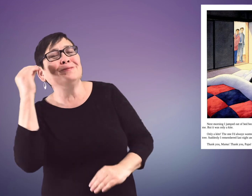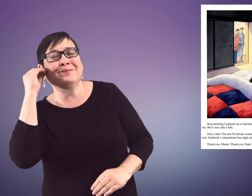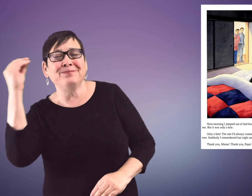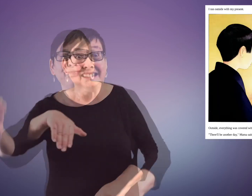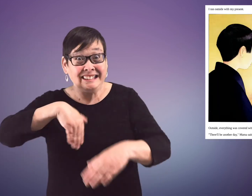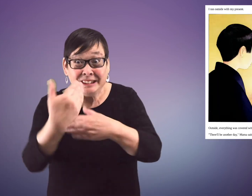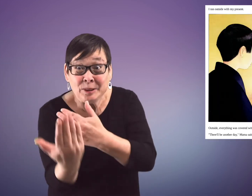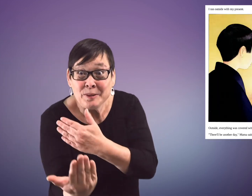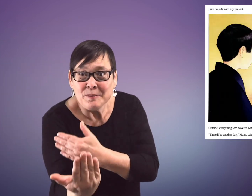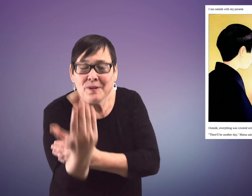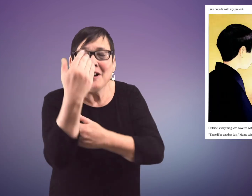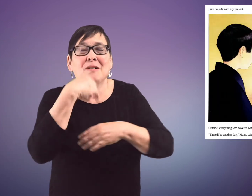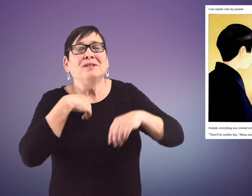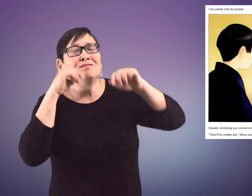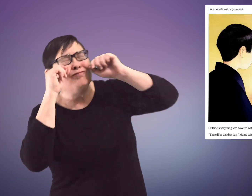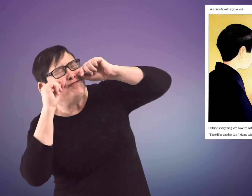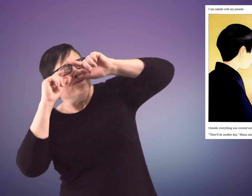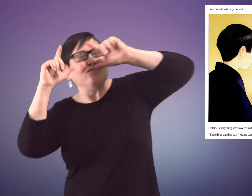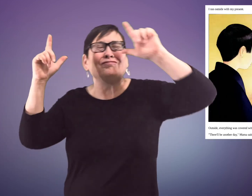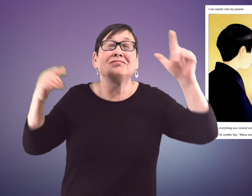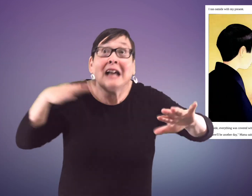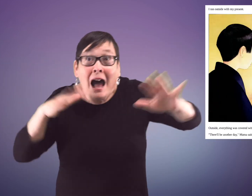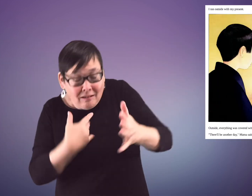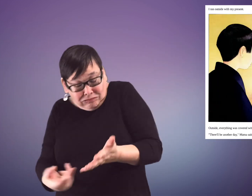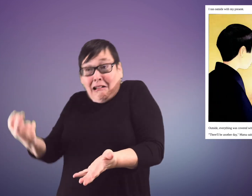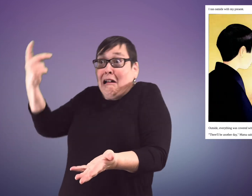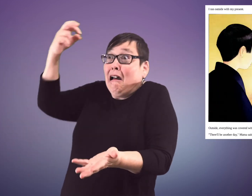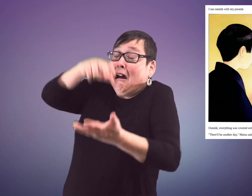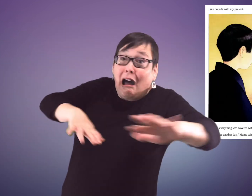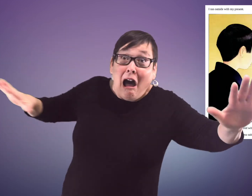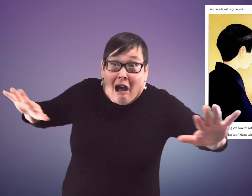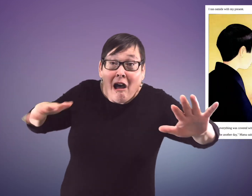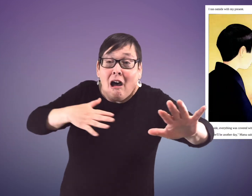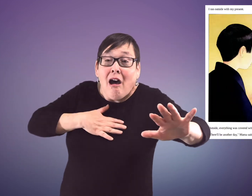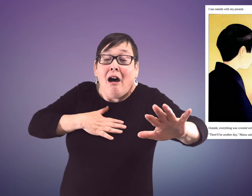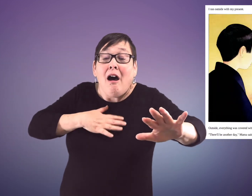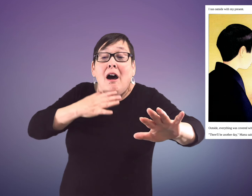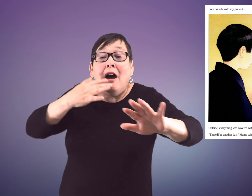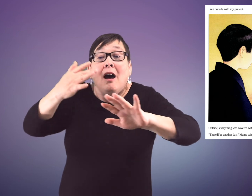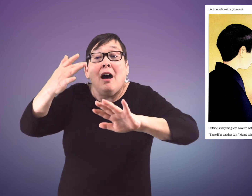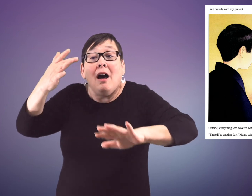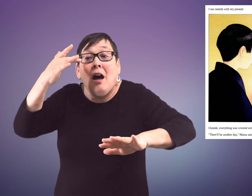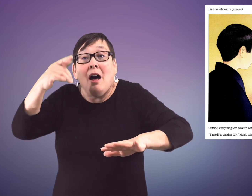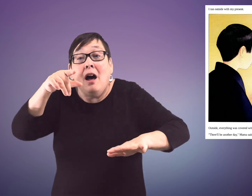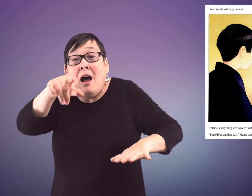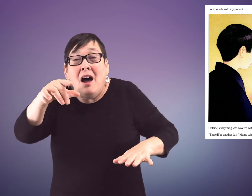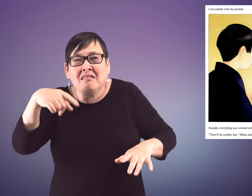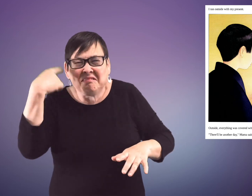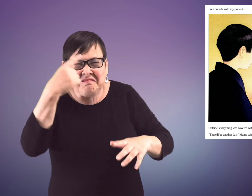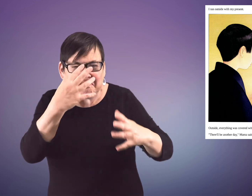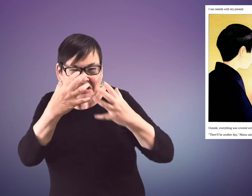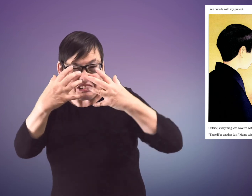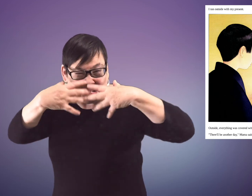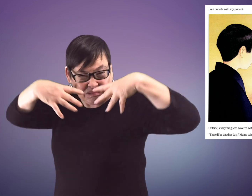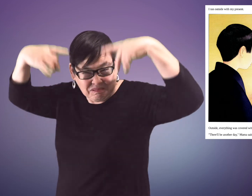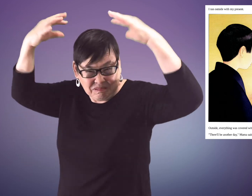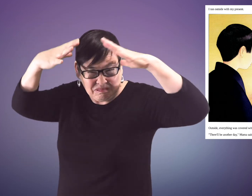home. The next morning, I jumped out of bed, and what scared me was the face of a